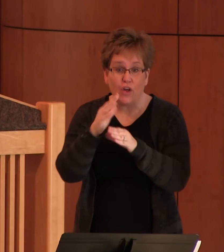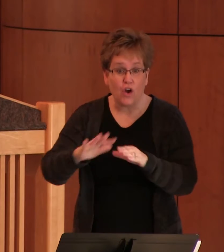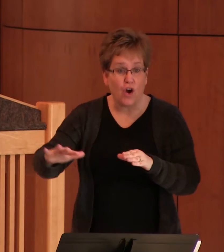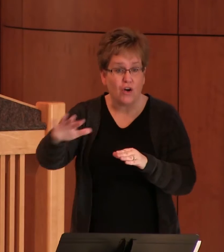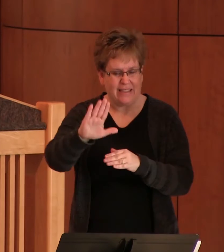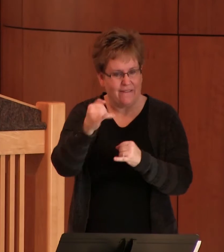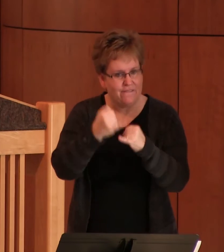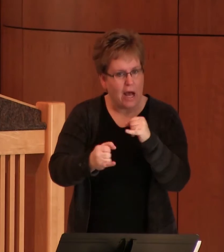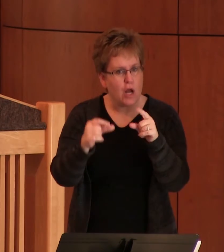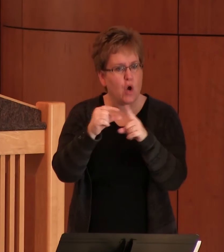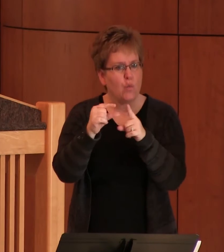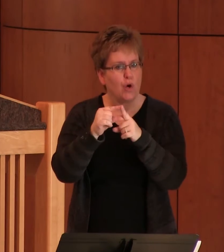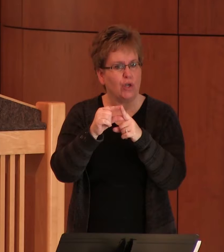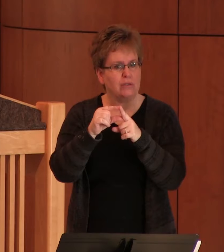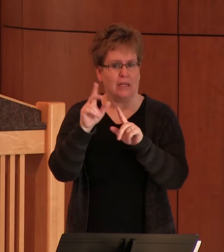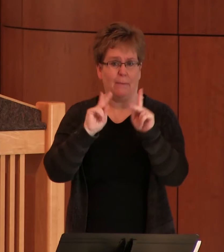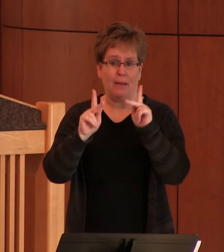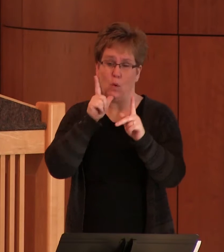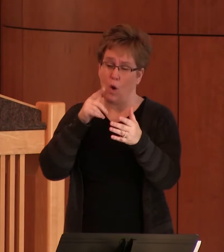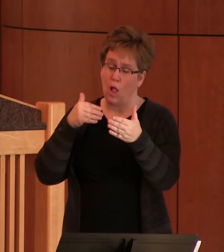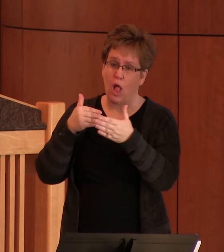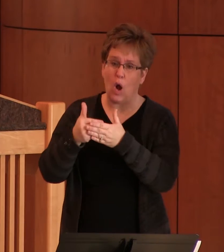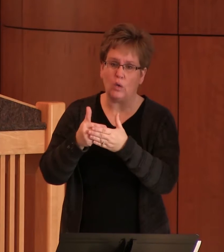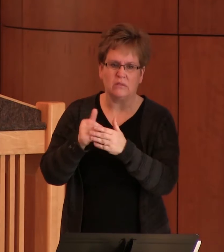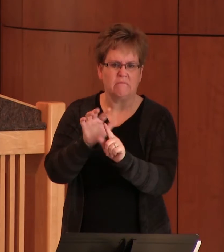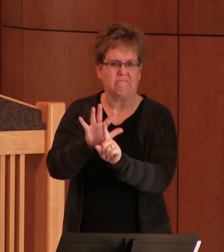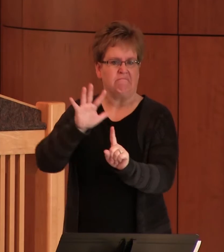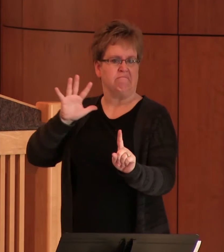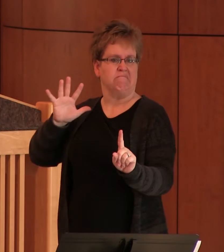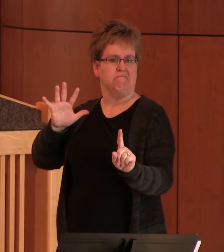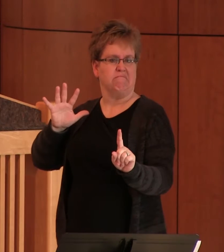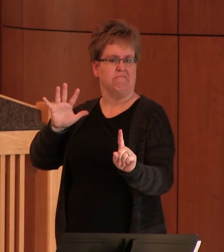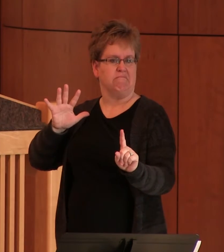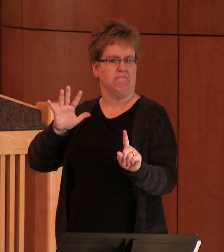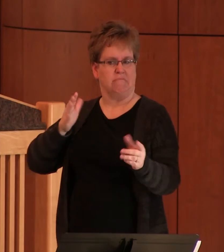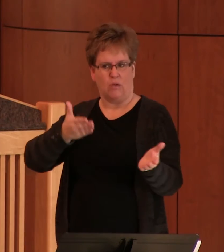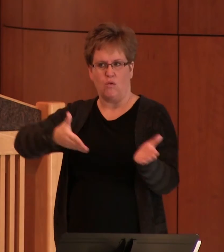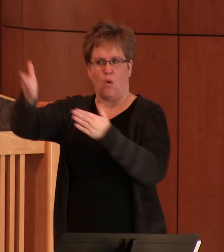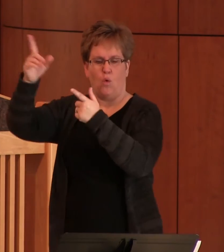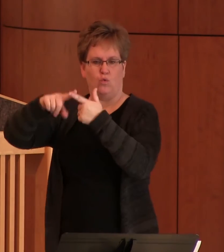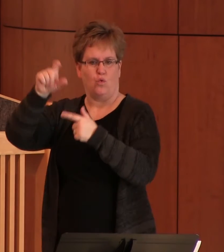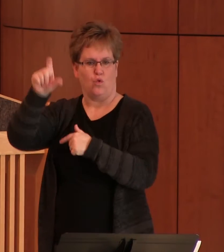words before he is abandoned by those who are closest to him and led to the cross.